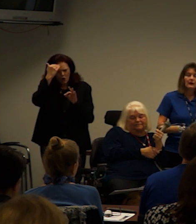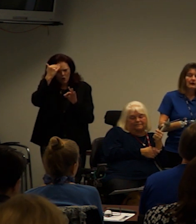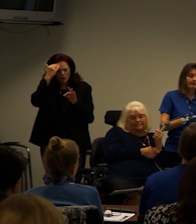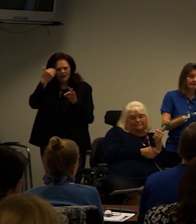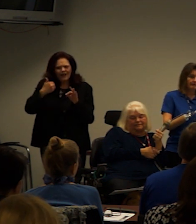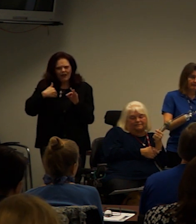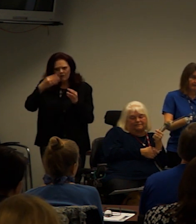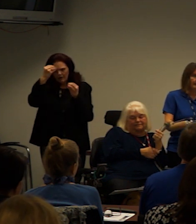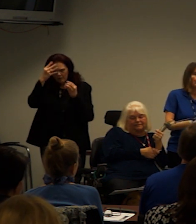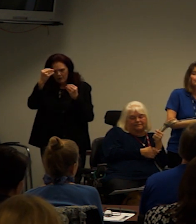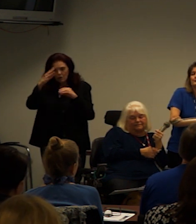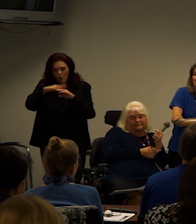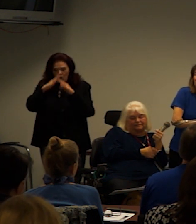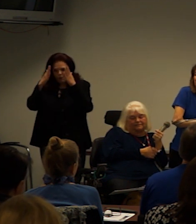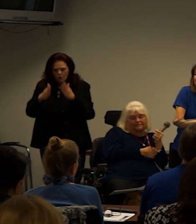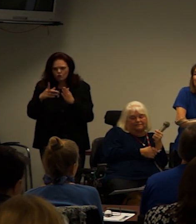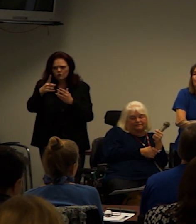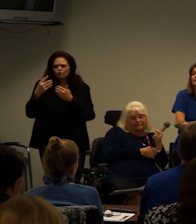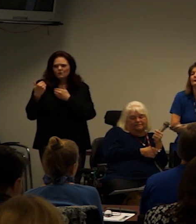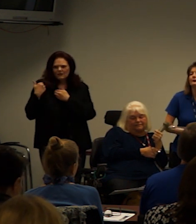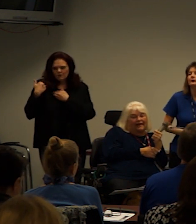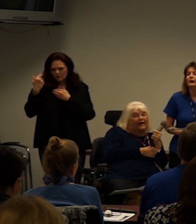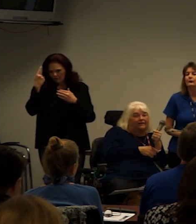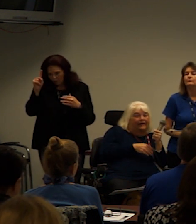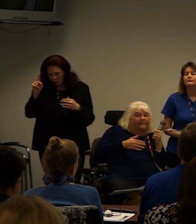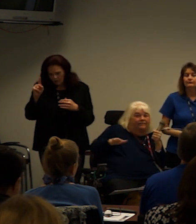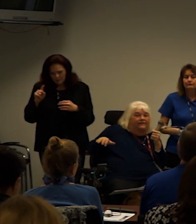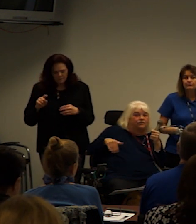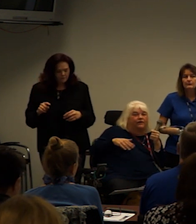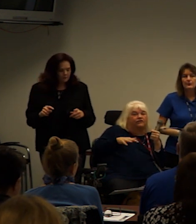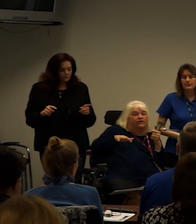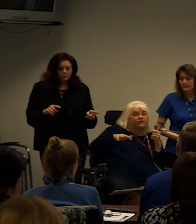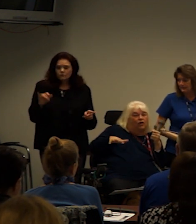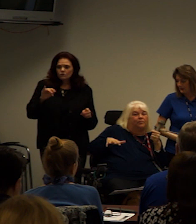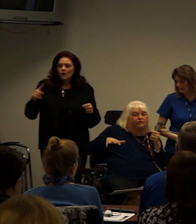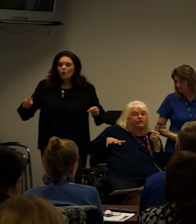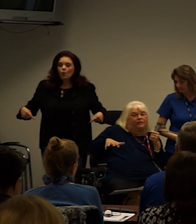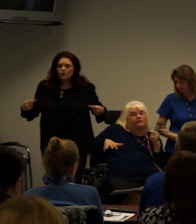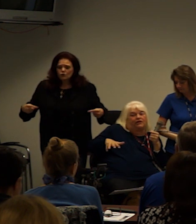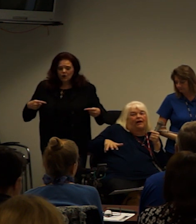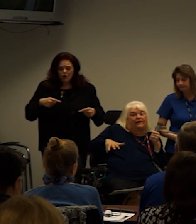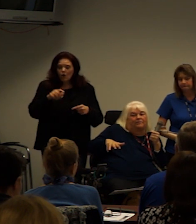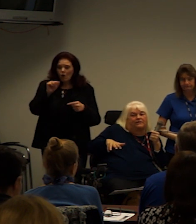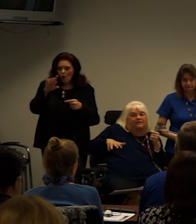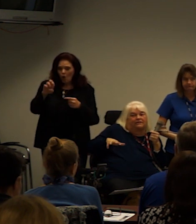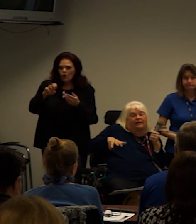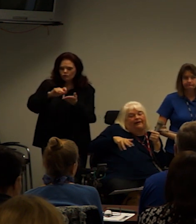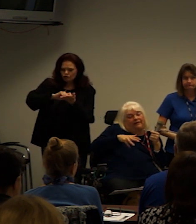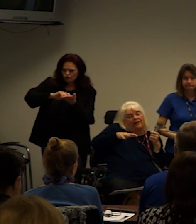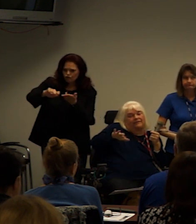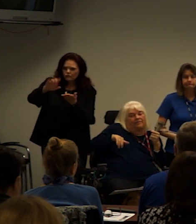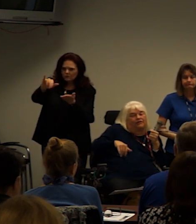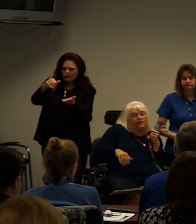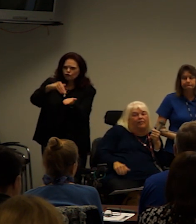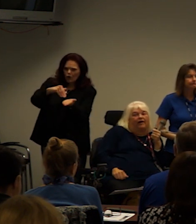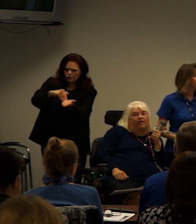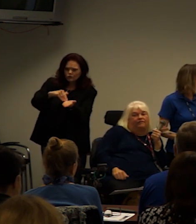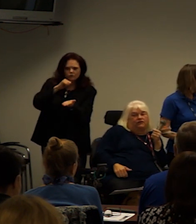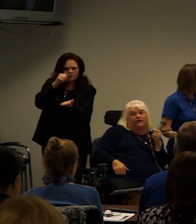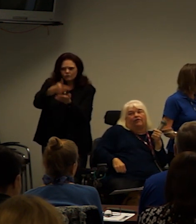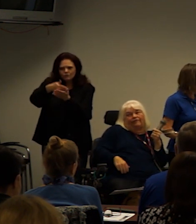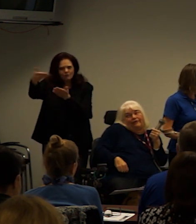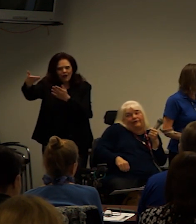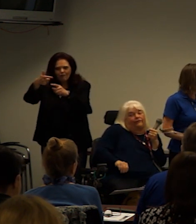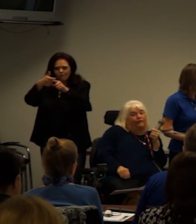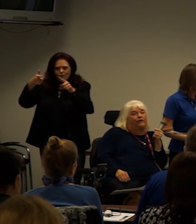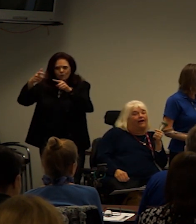person that they are responsible for, you know? And these wheelchairs are prescription items. Mm-hmm. It's not something you buy off